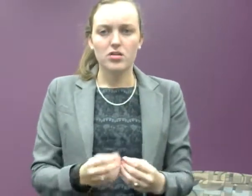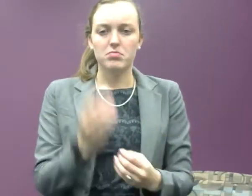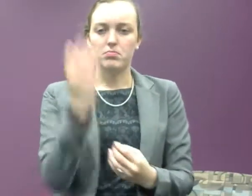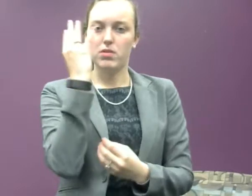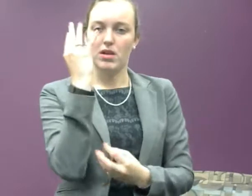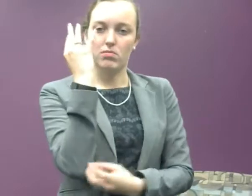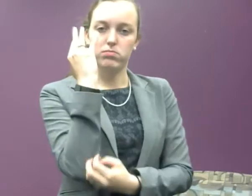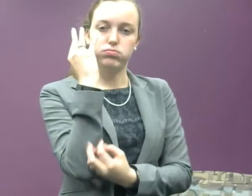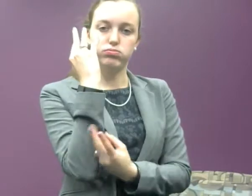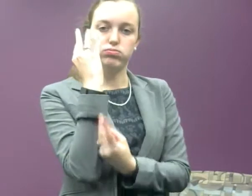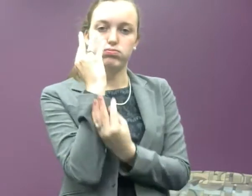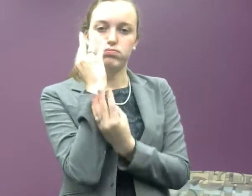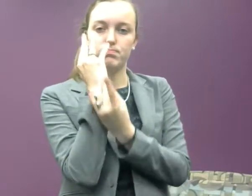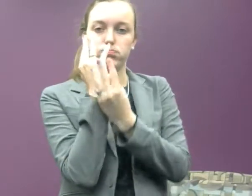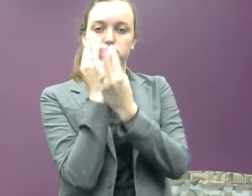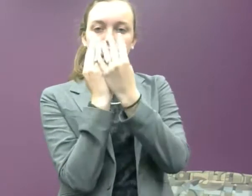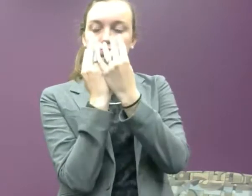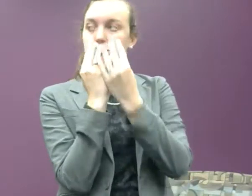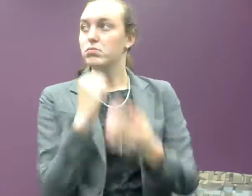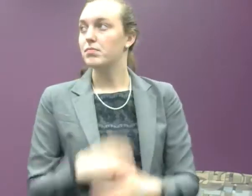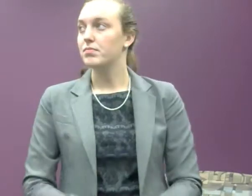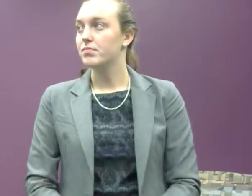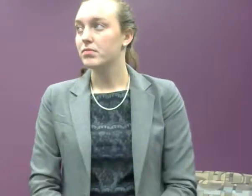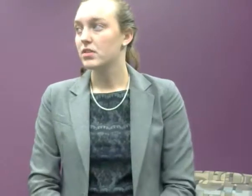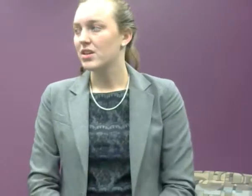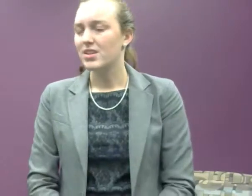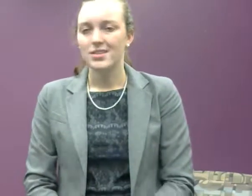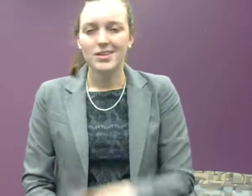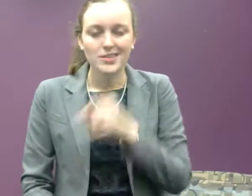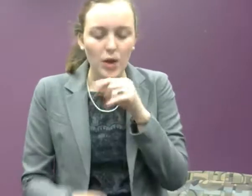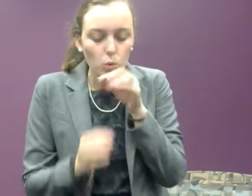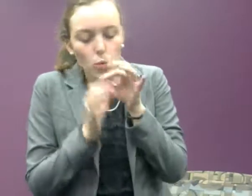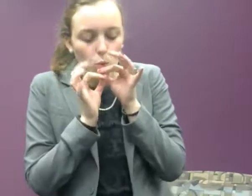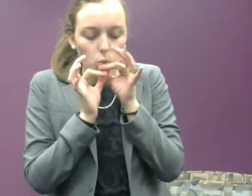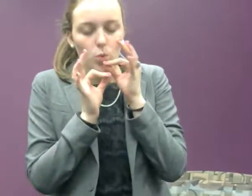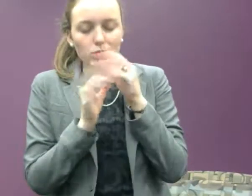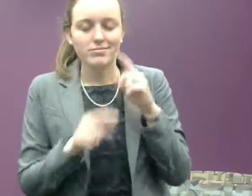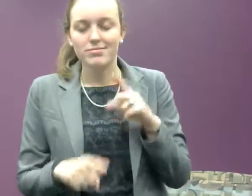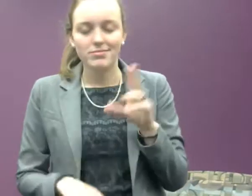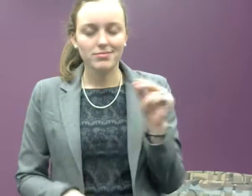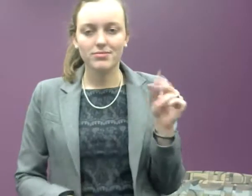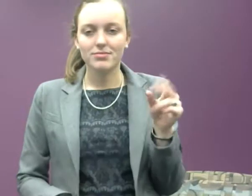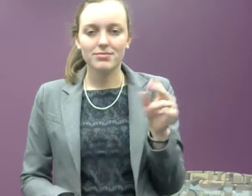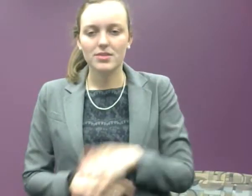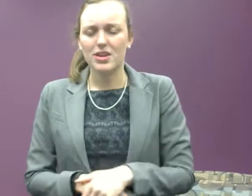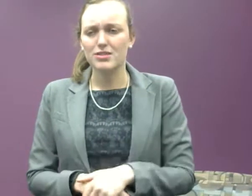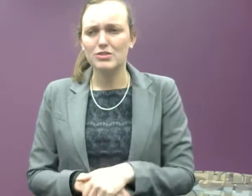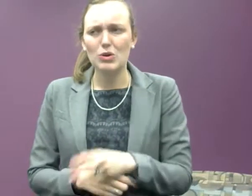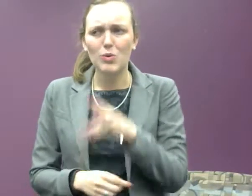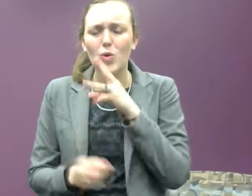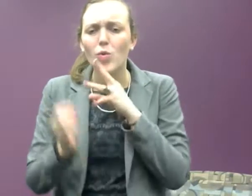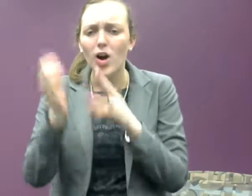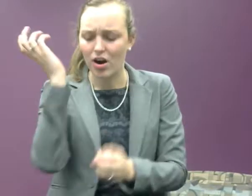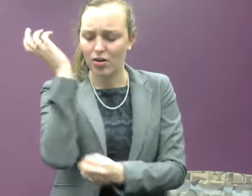up, and nobody's at the top of the plant with a straw trying to suck it up. So what gets water up into plants?